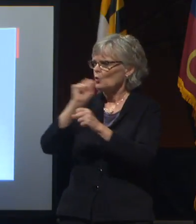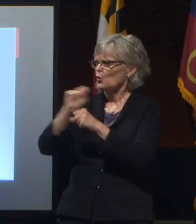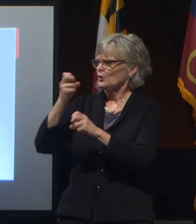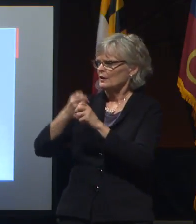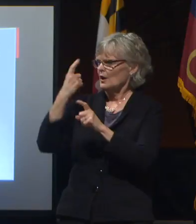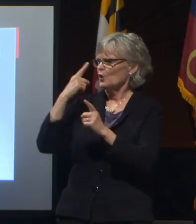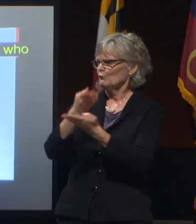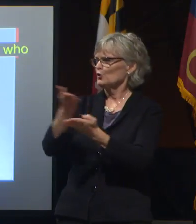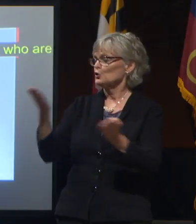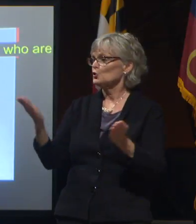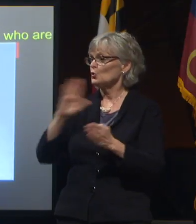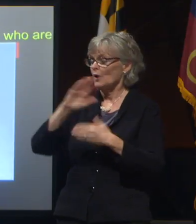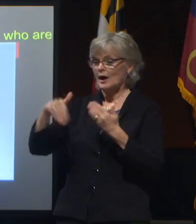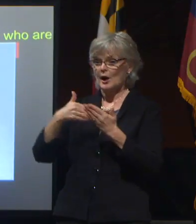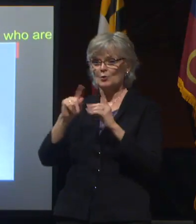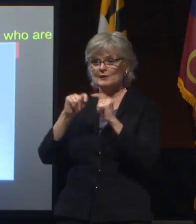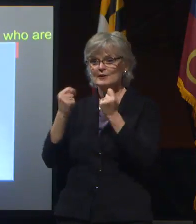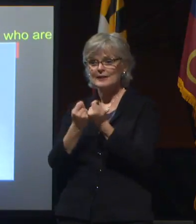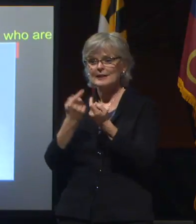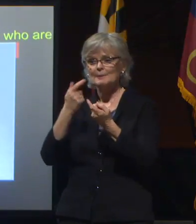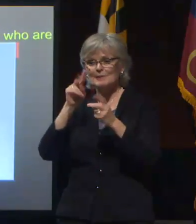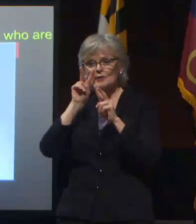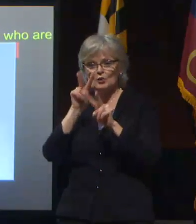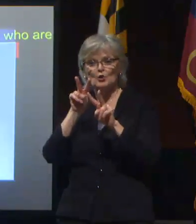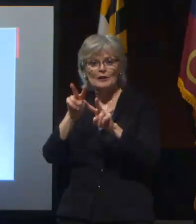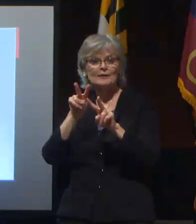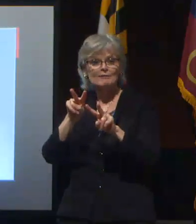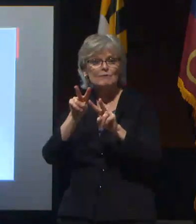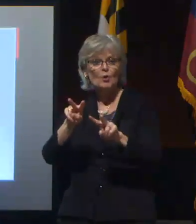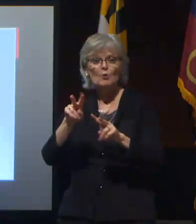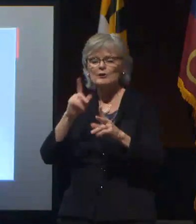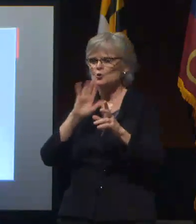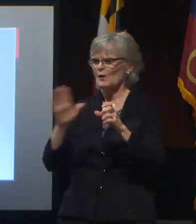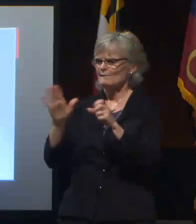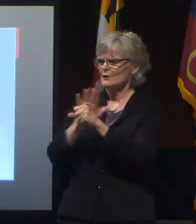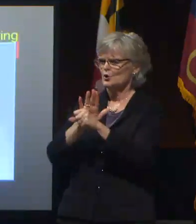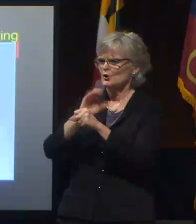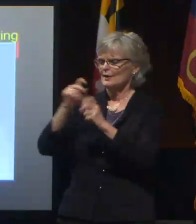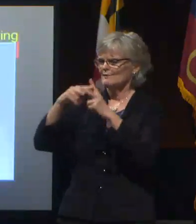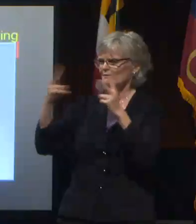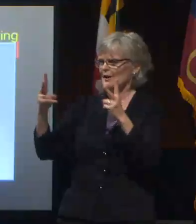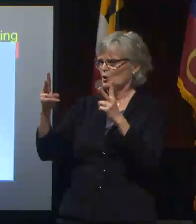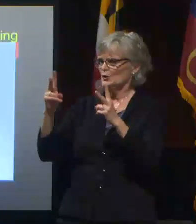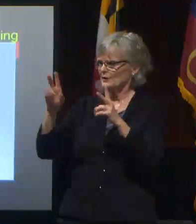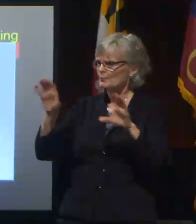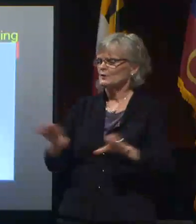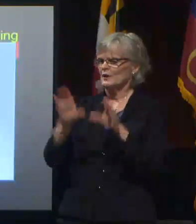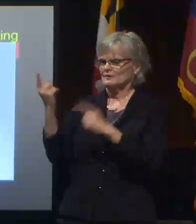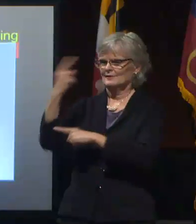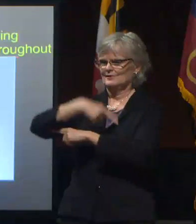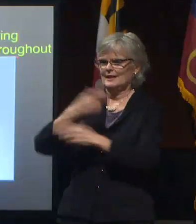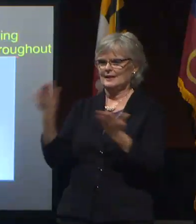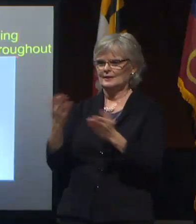you. And our entire team is very much looking forward to a full and very productive day here in Montgomery